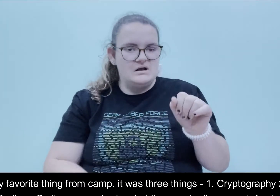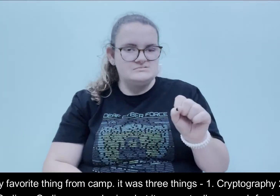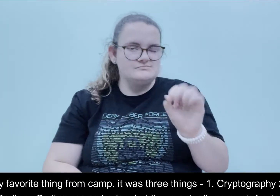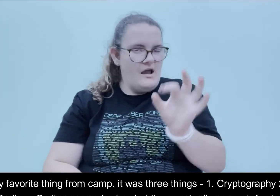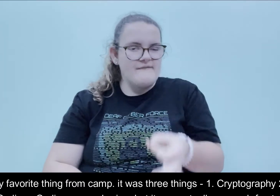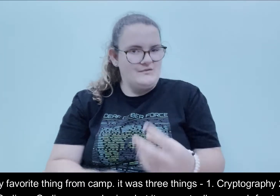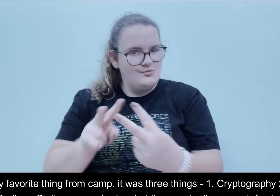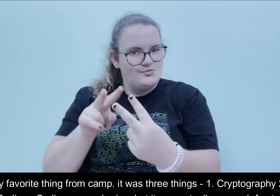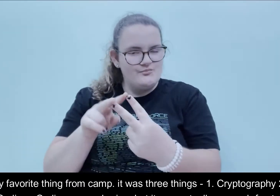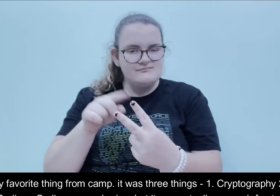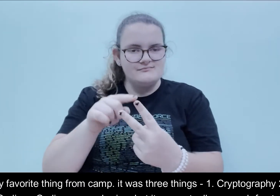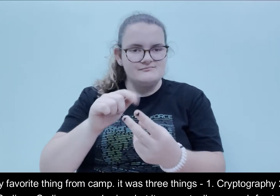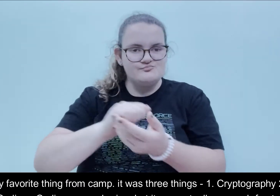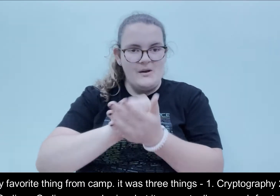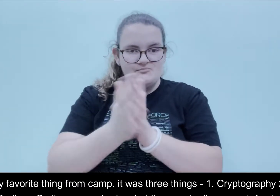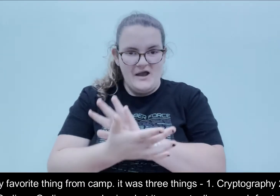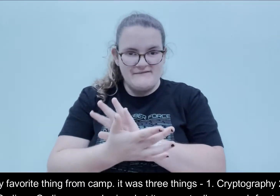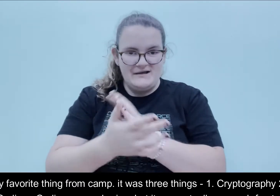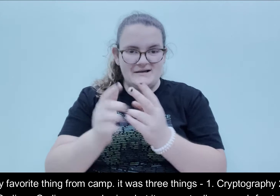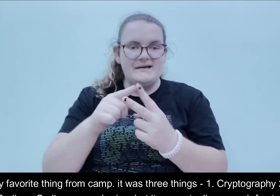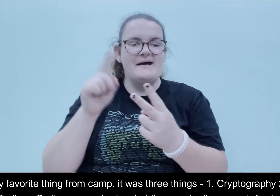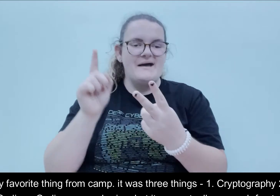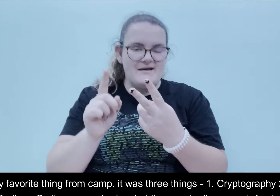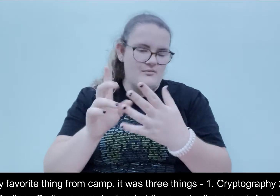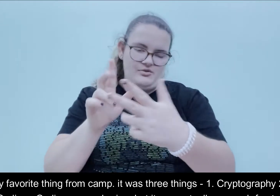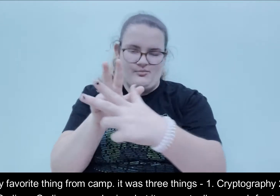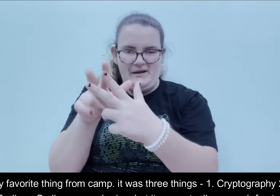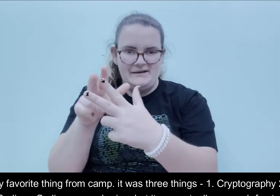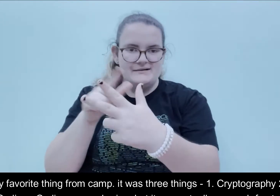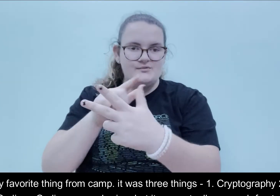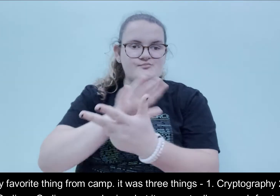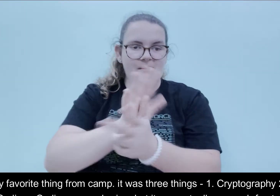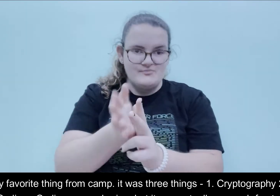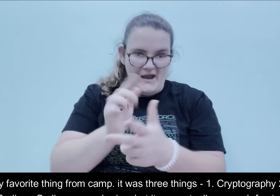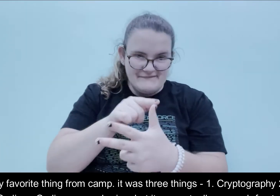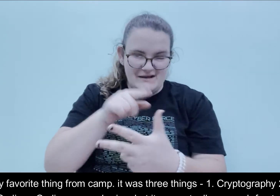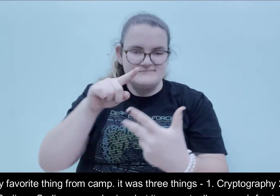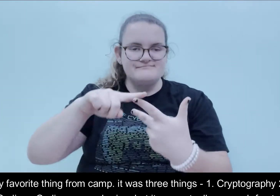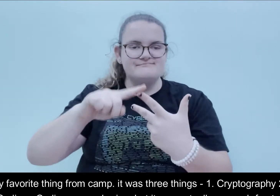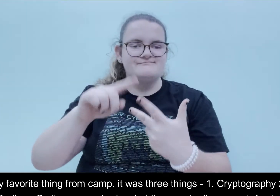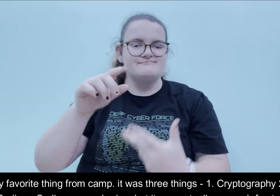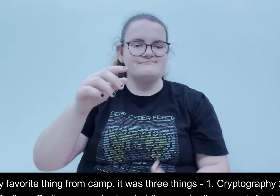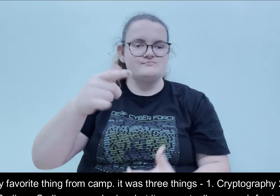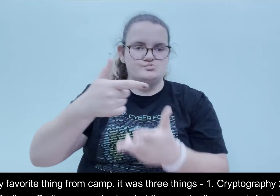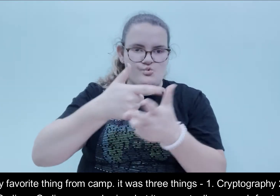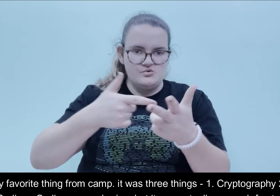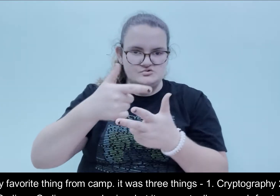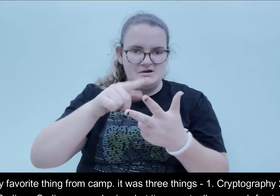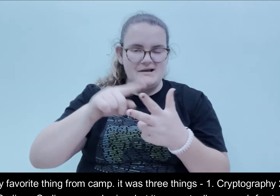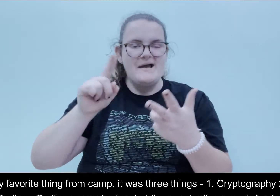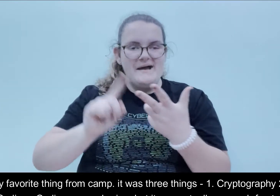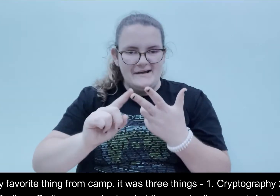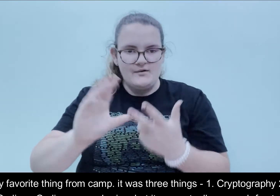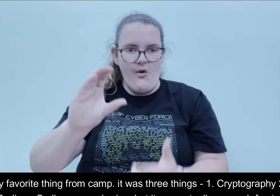my favorite thing to learn from the camp, well, actually, definitely there's 2. Well, okay, no, 3. So the